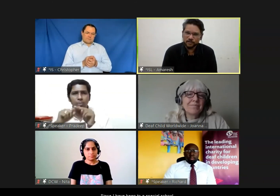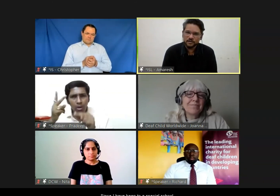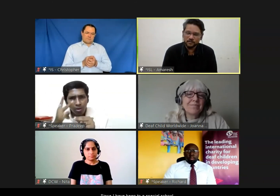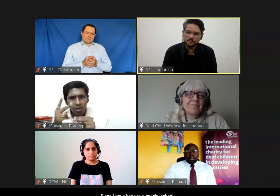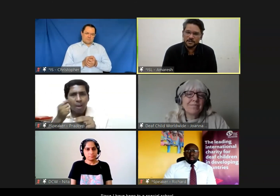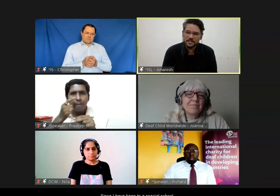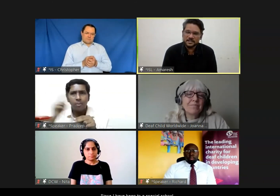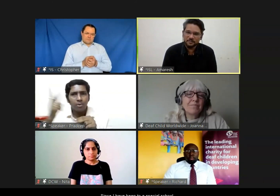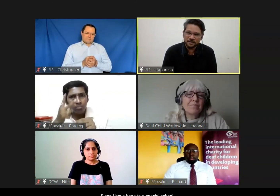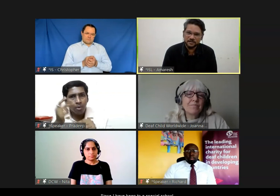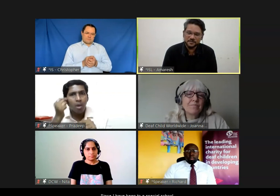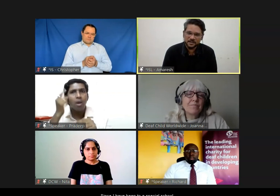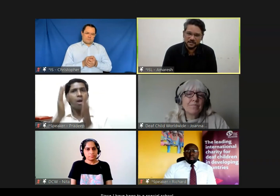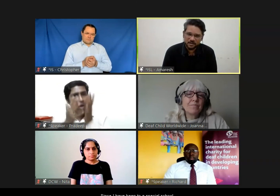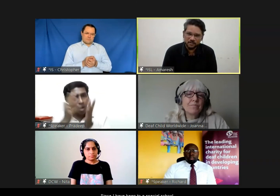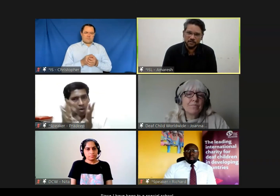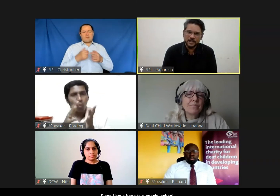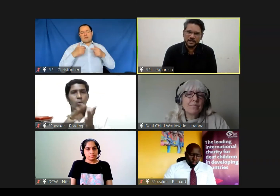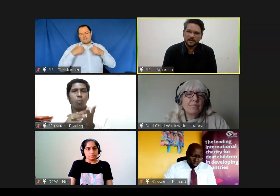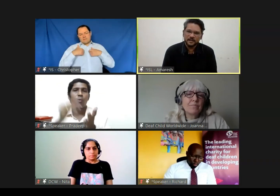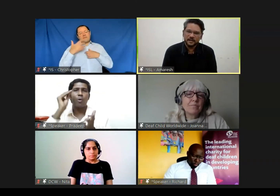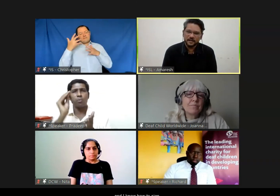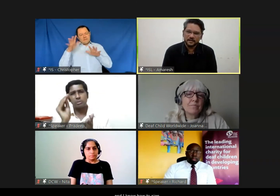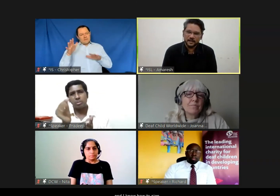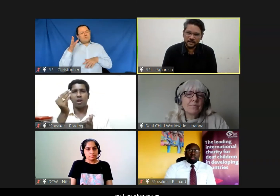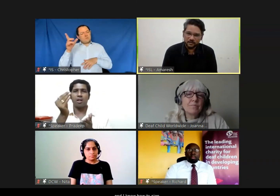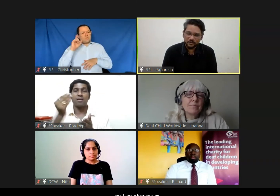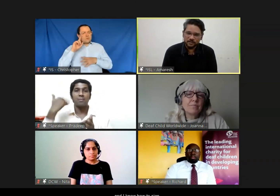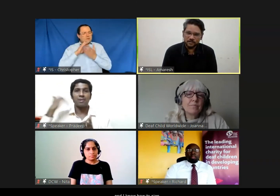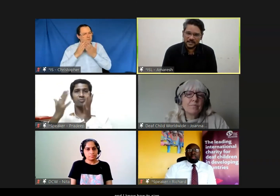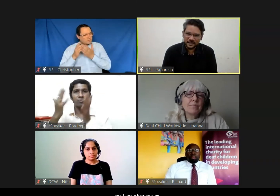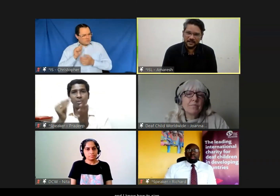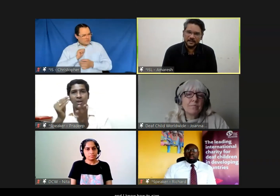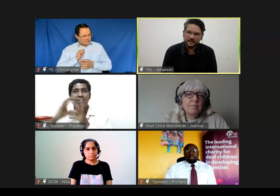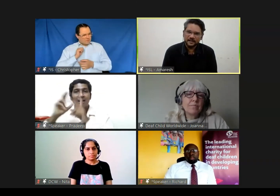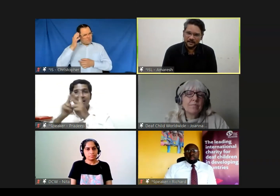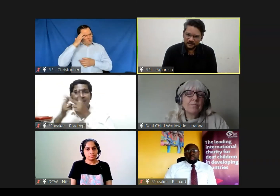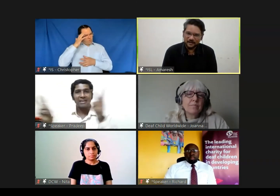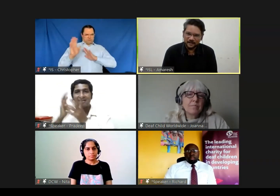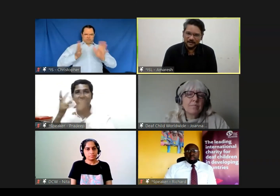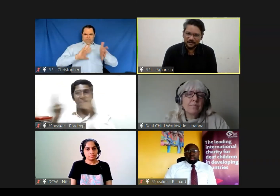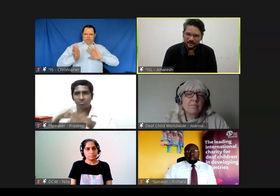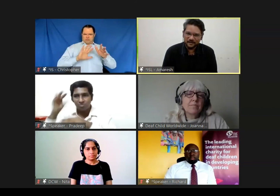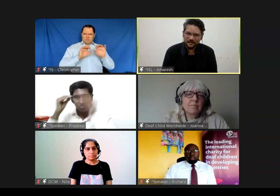When I go, since I've been to a special school and I know how to sign,